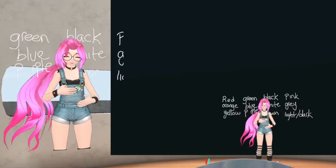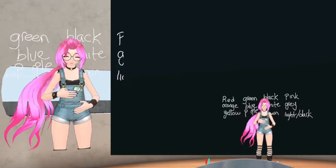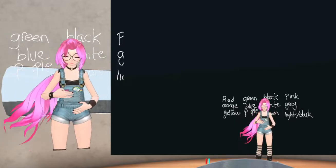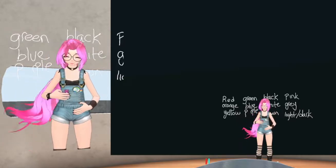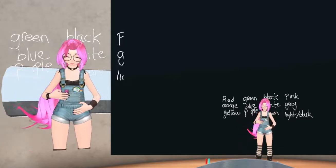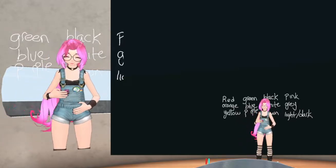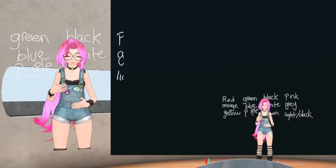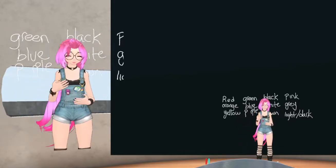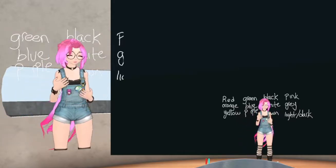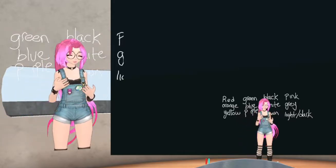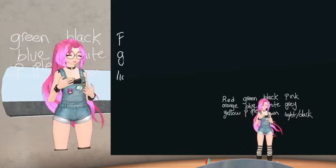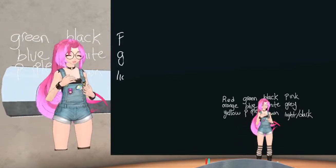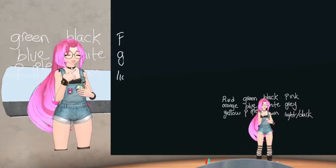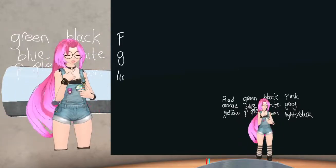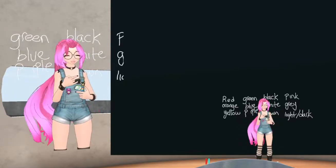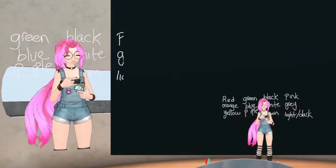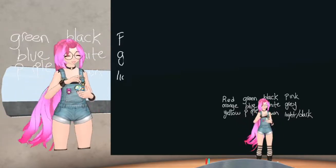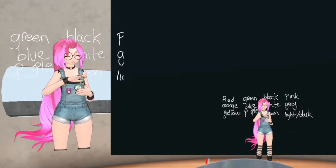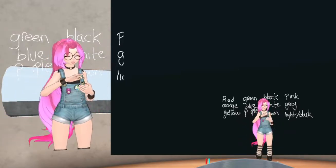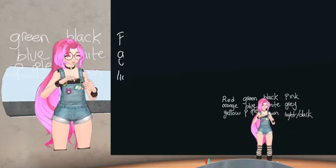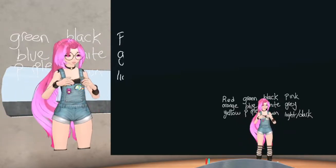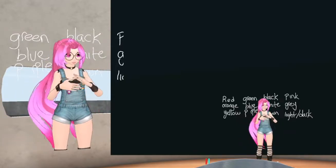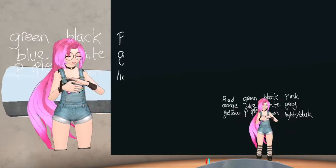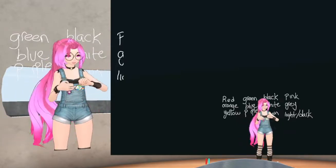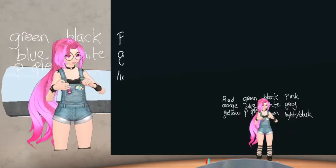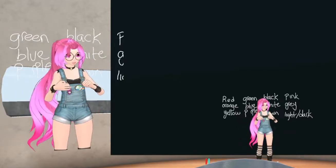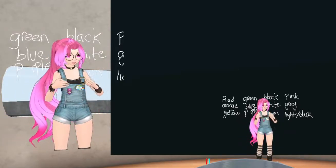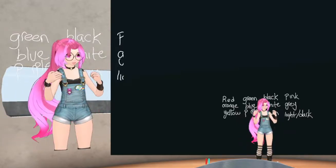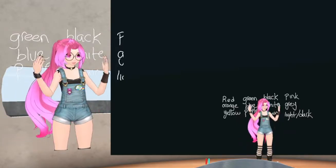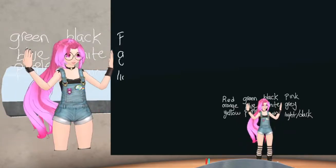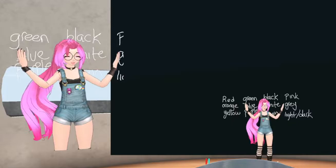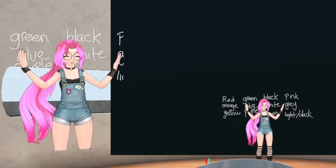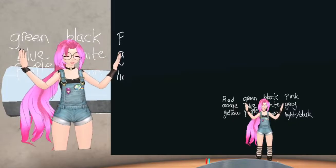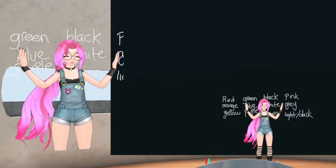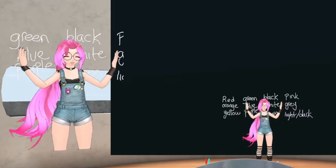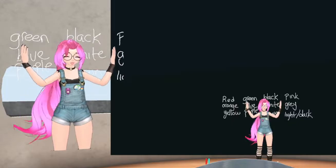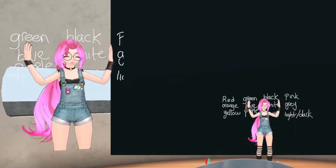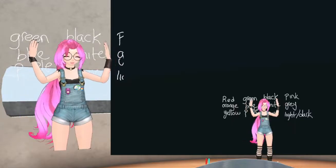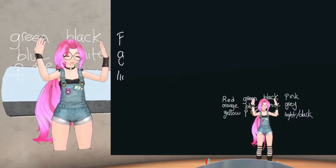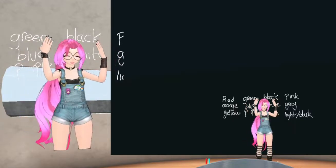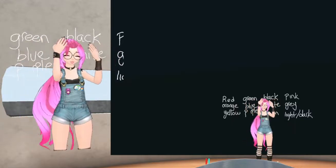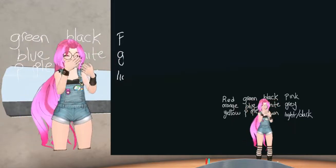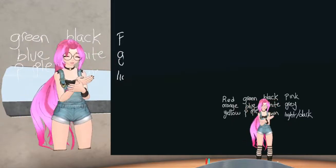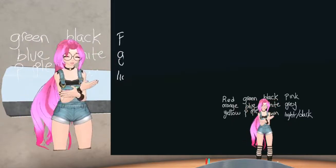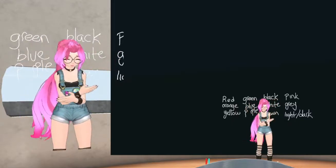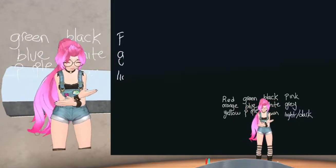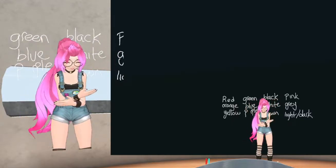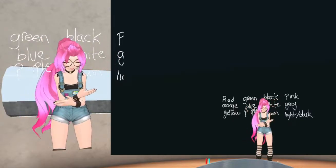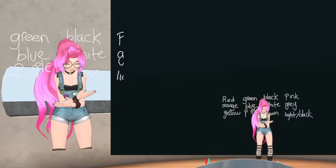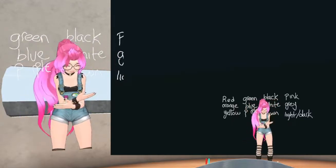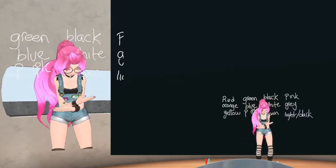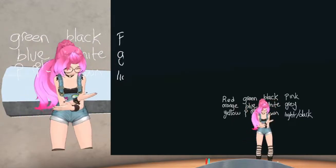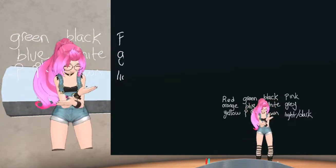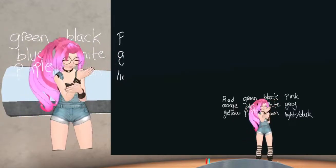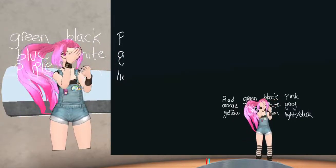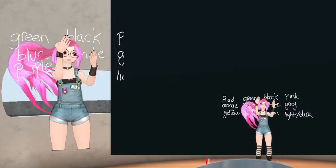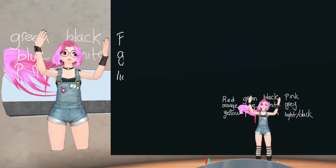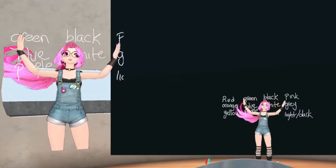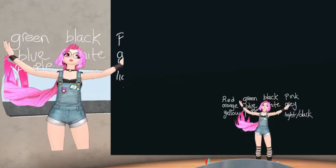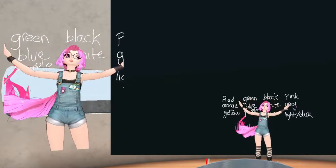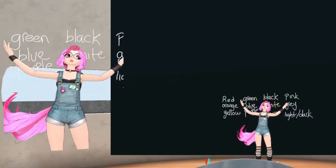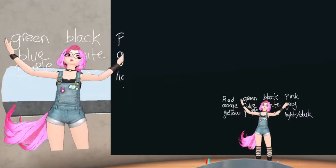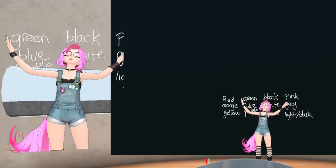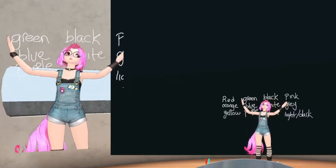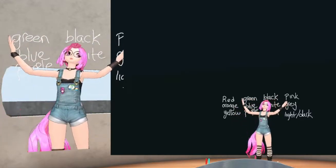dark. And I've seen some people in storytelling, if they're talking about the opposite, so they want to say, it's dark, but then it